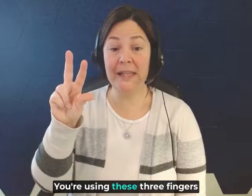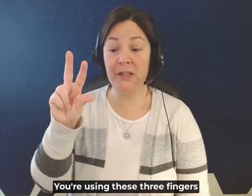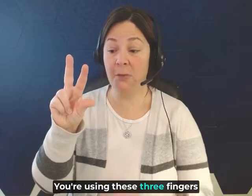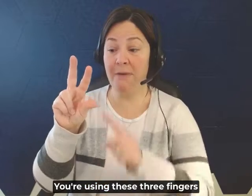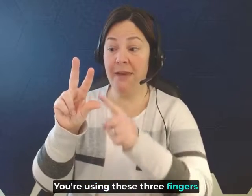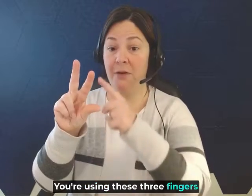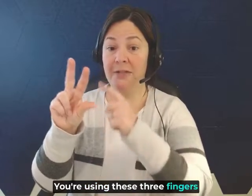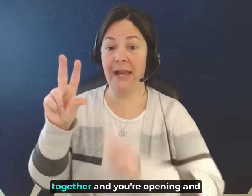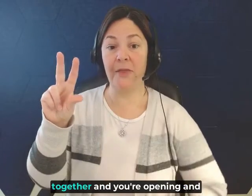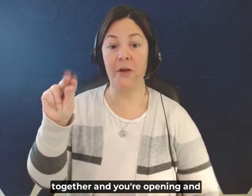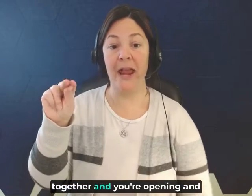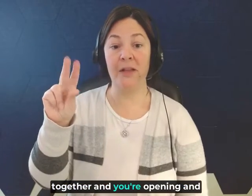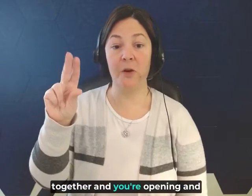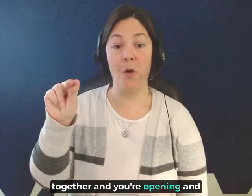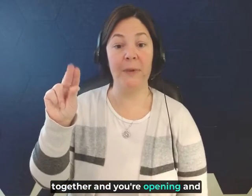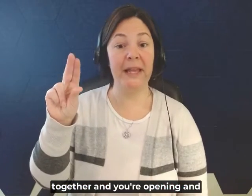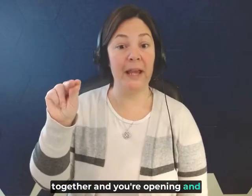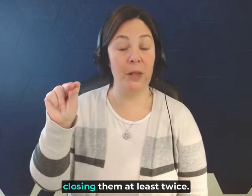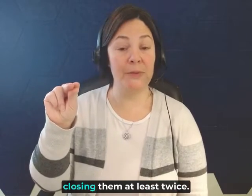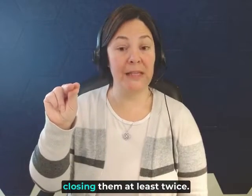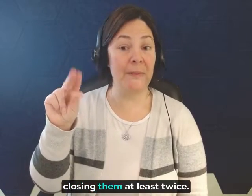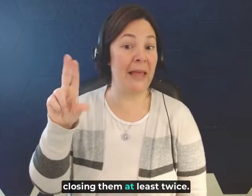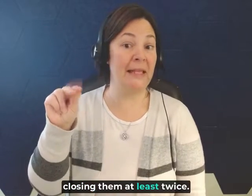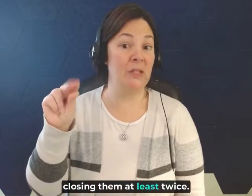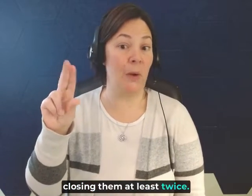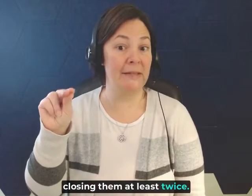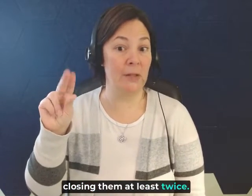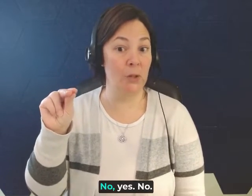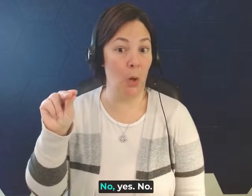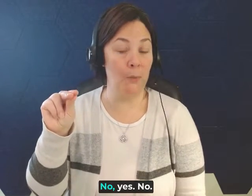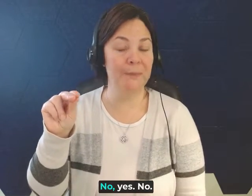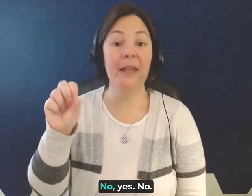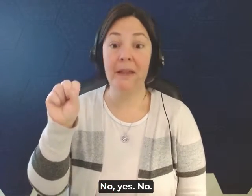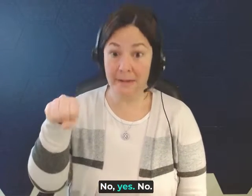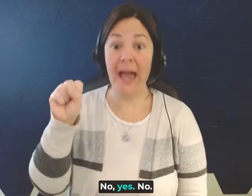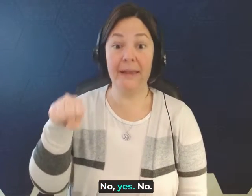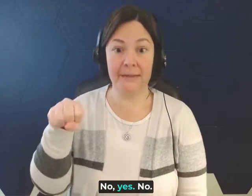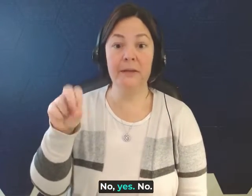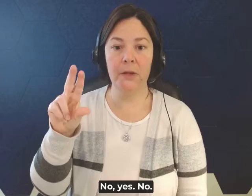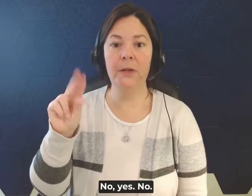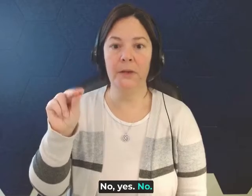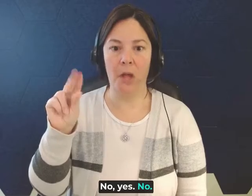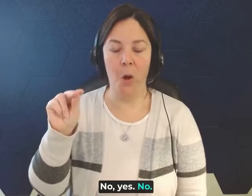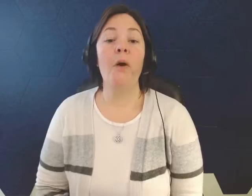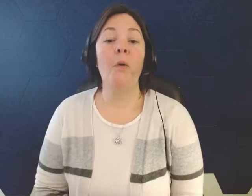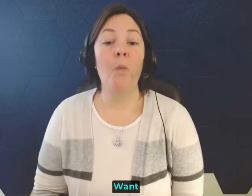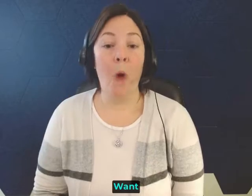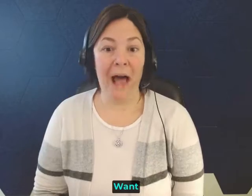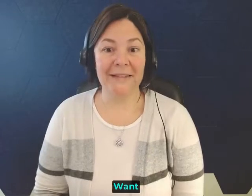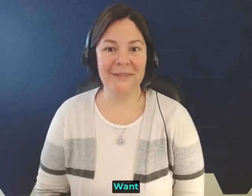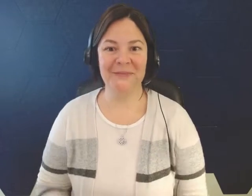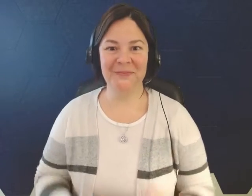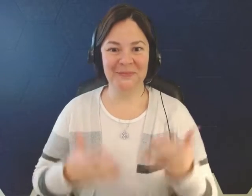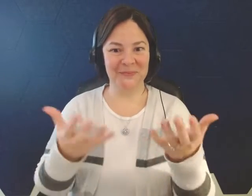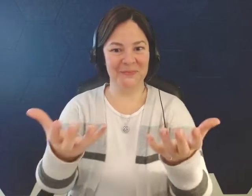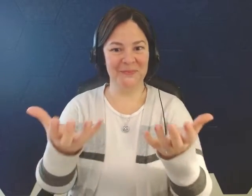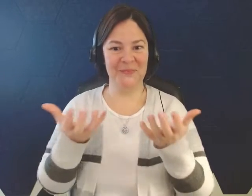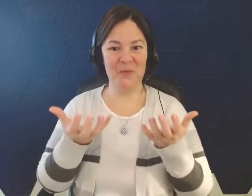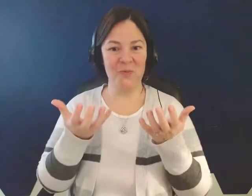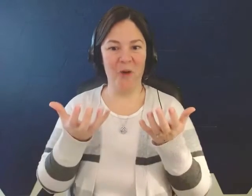three fingers together and you're opening and closing them at least twice. No. Yes. No. Want.